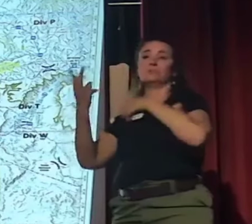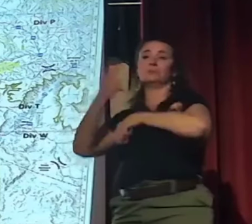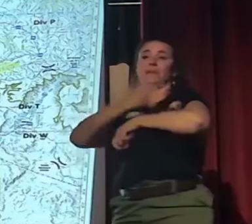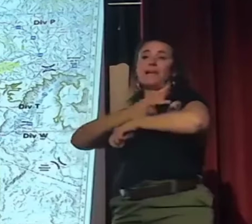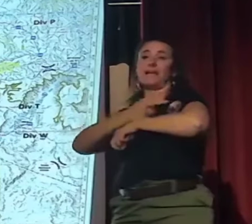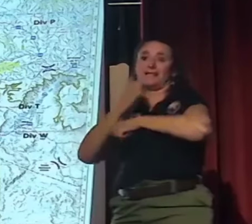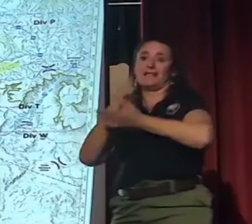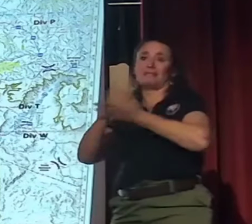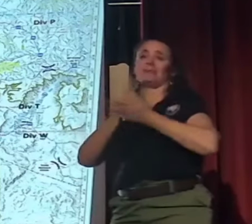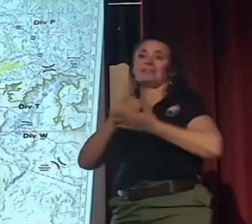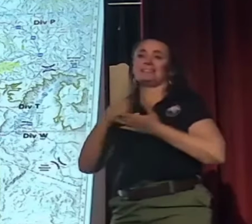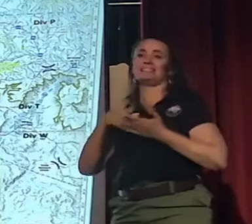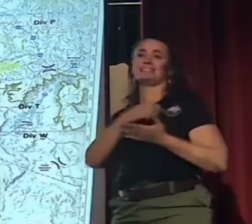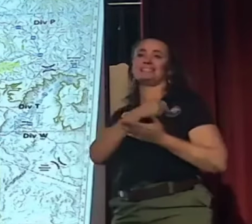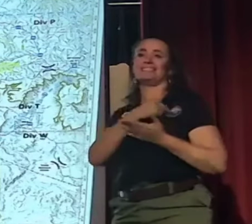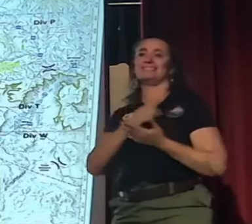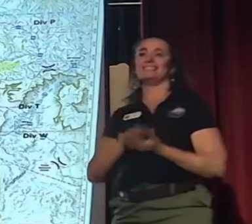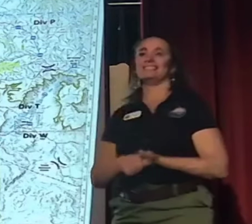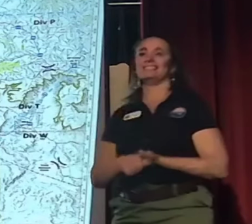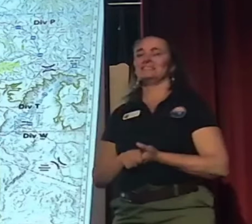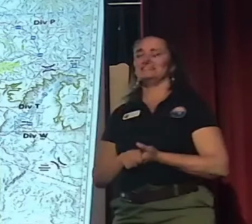out.